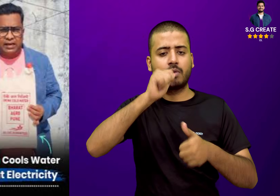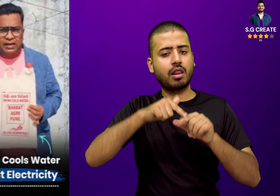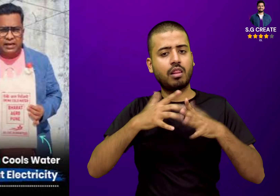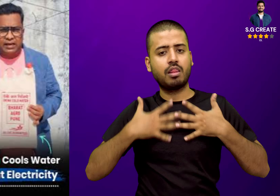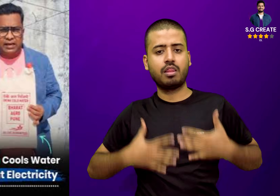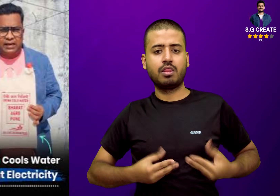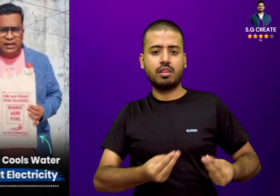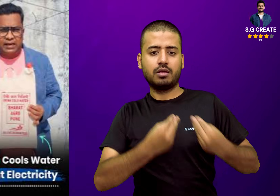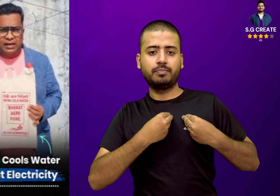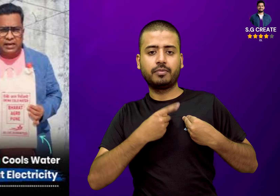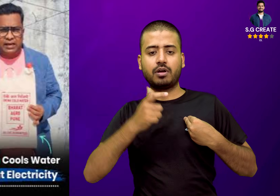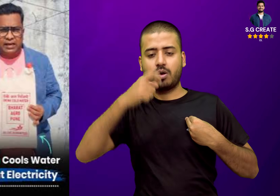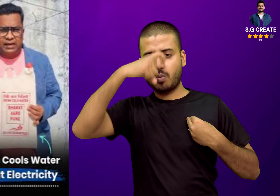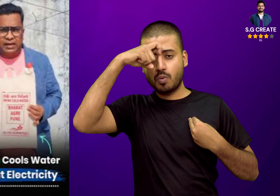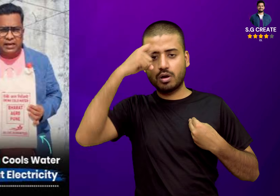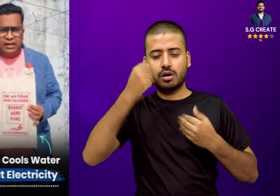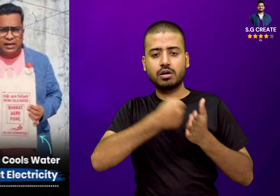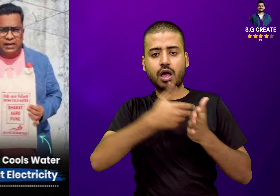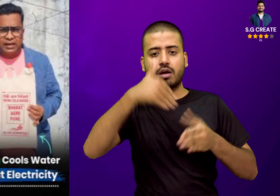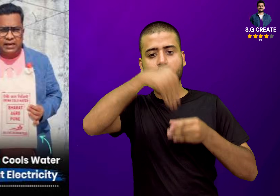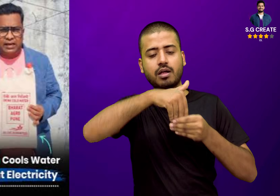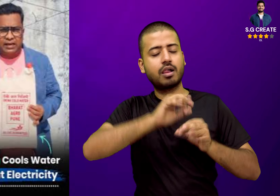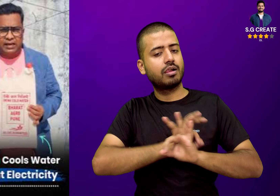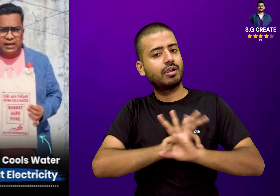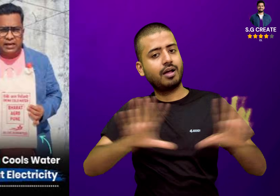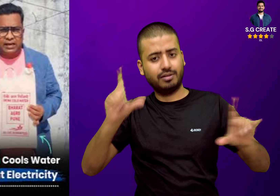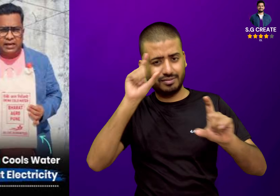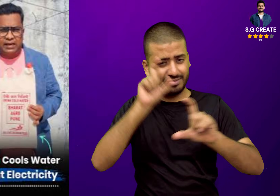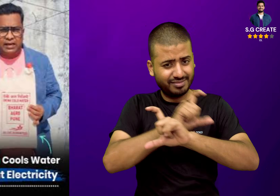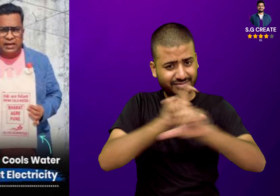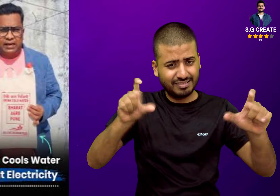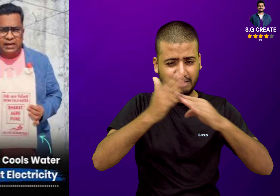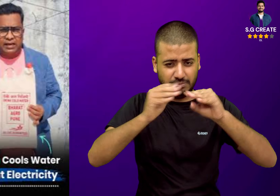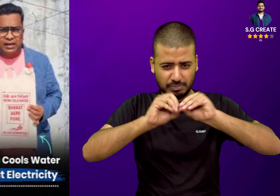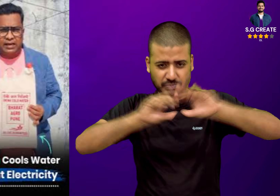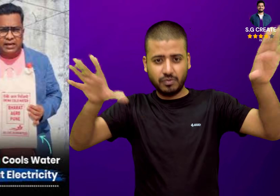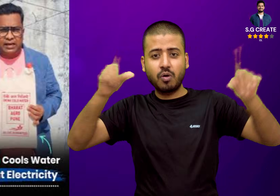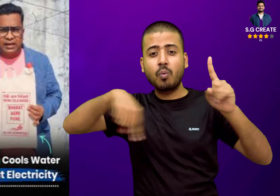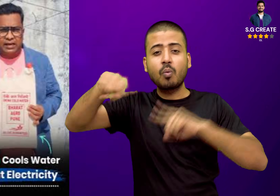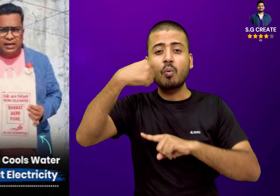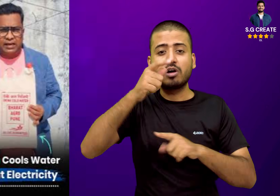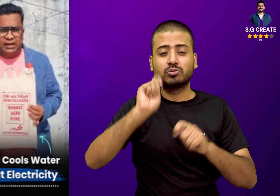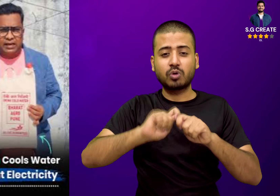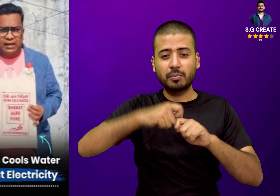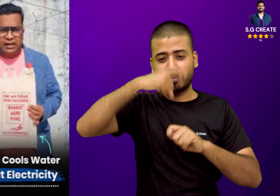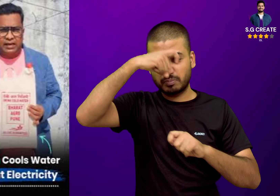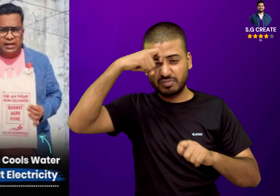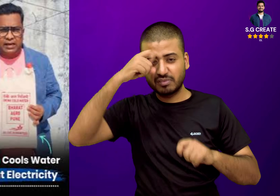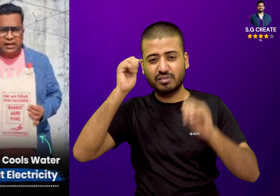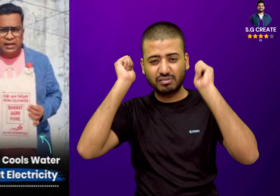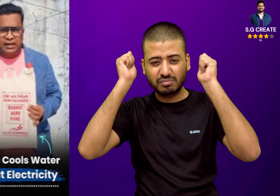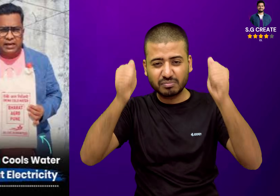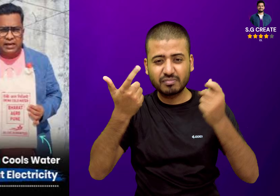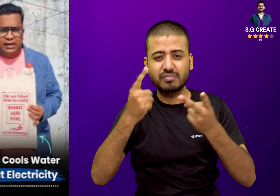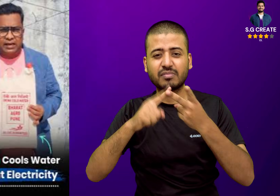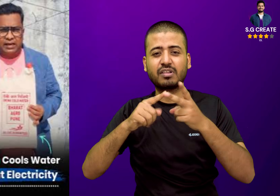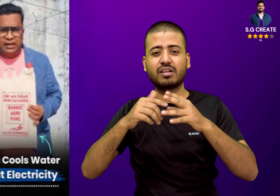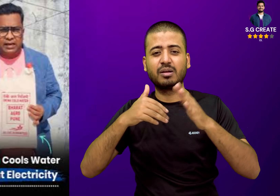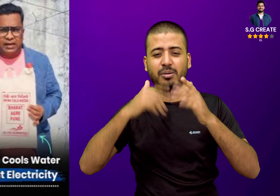online on e-commerce platforms like Amazon India and Flipkart for around 300 Indian rupees to 360 Indian rupees.